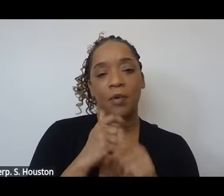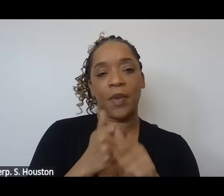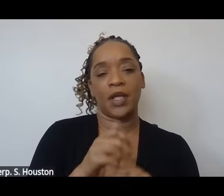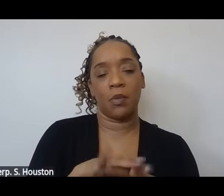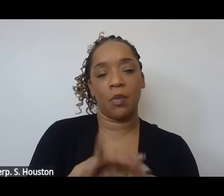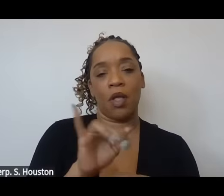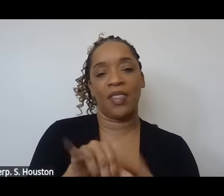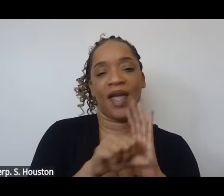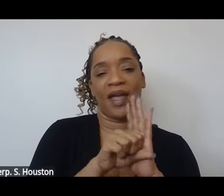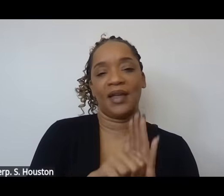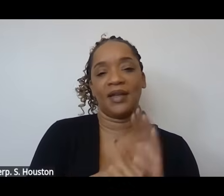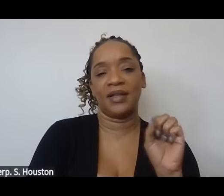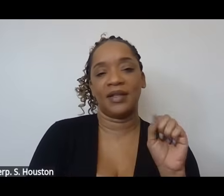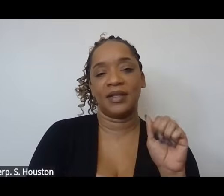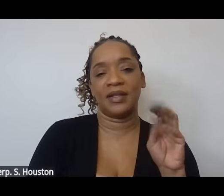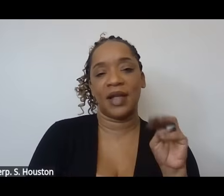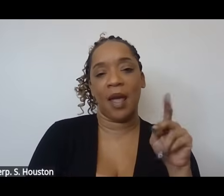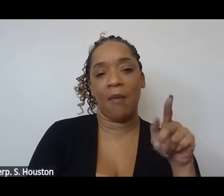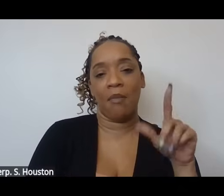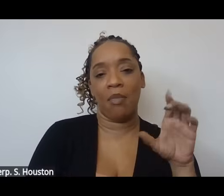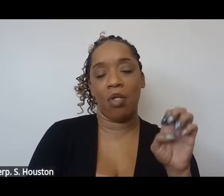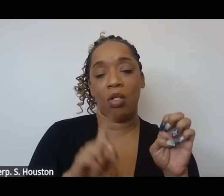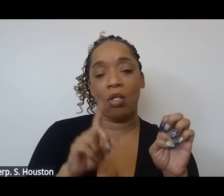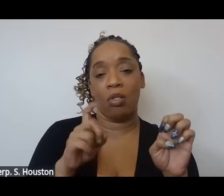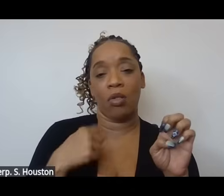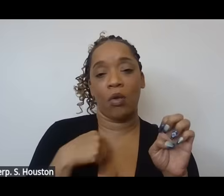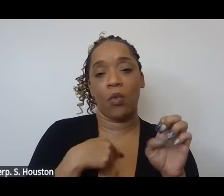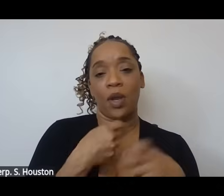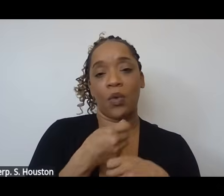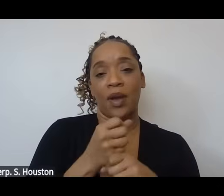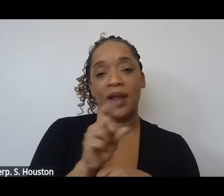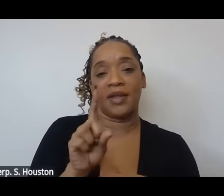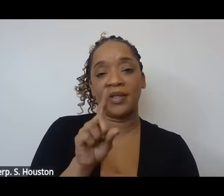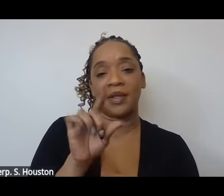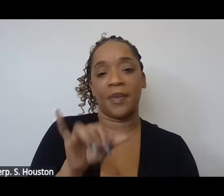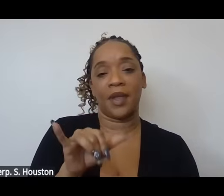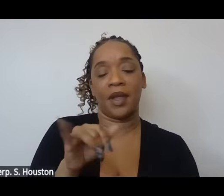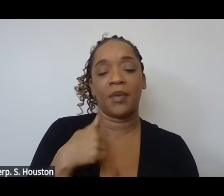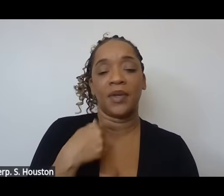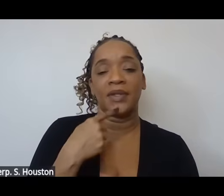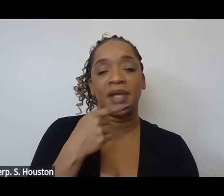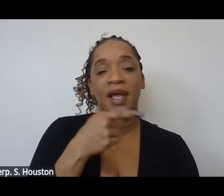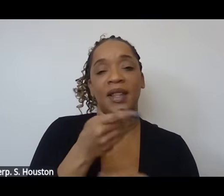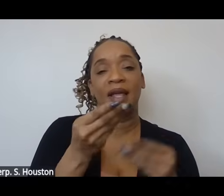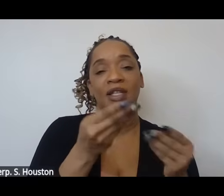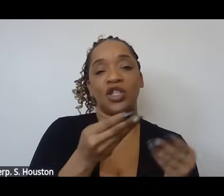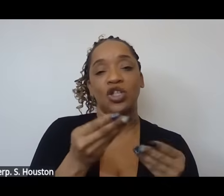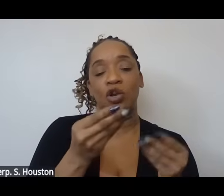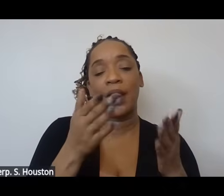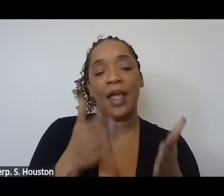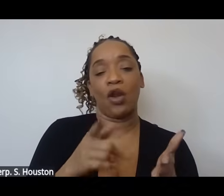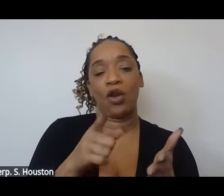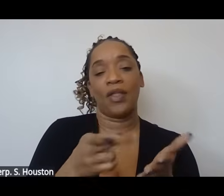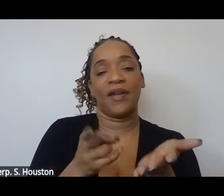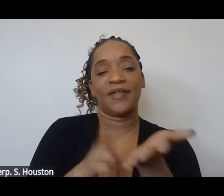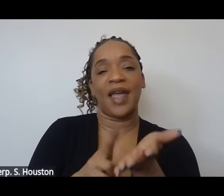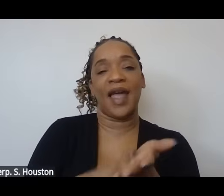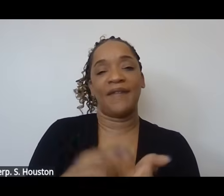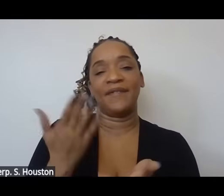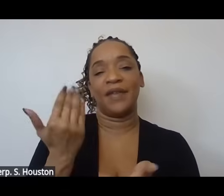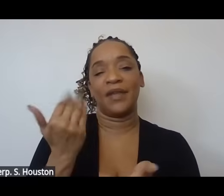Are we creating something here where, let's say a circulator has signed 15 sheets, 2 of which are in the